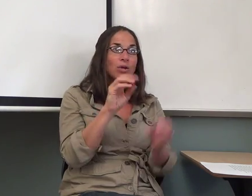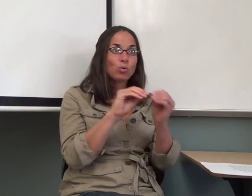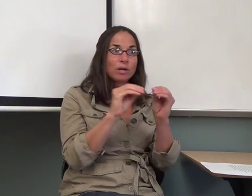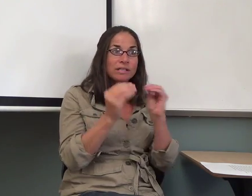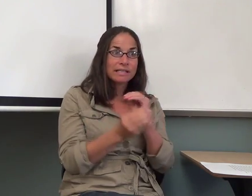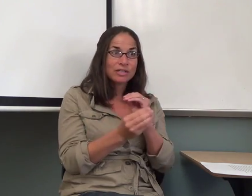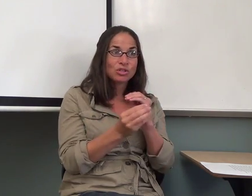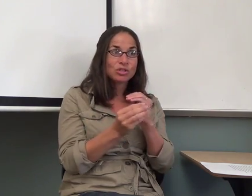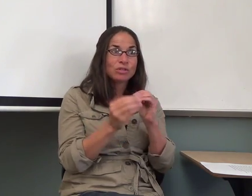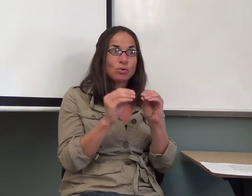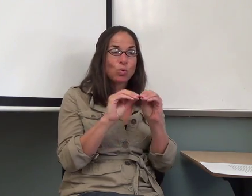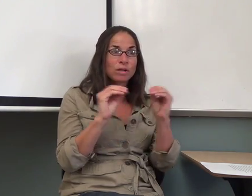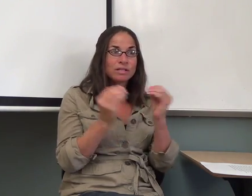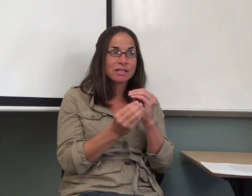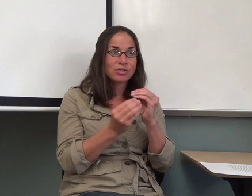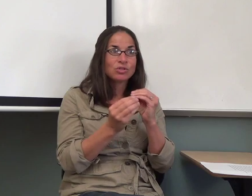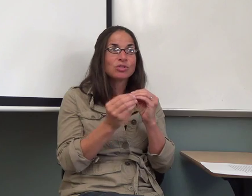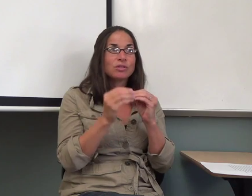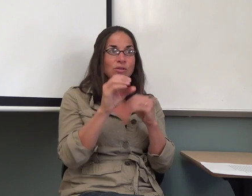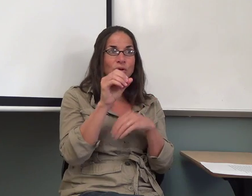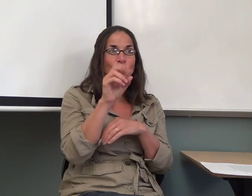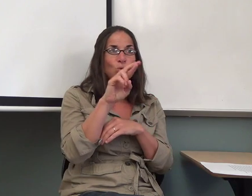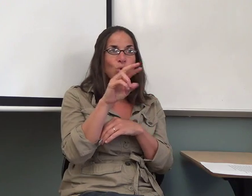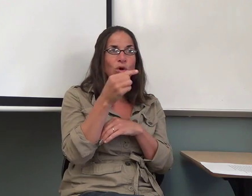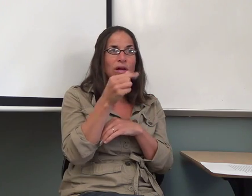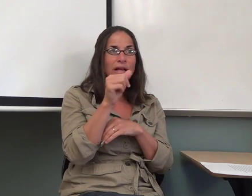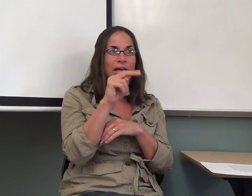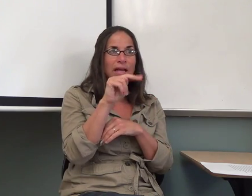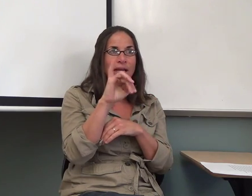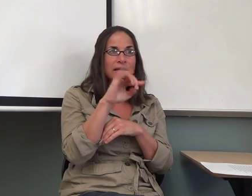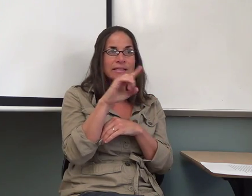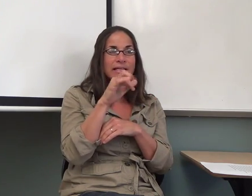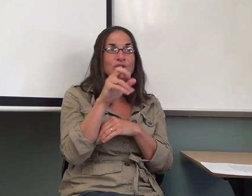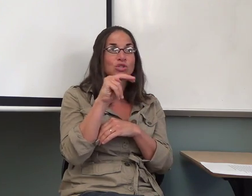The word what? Organization, yes.